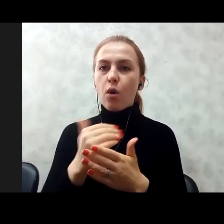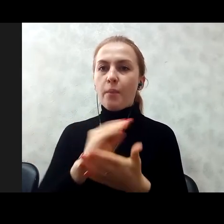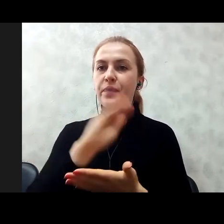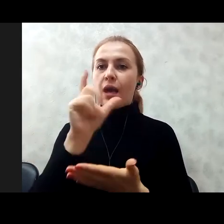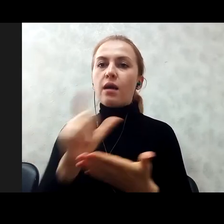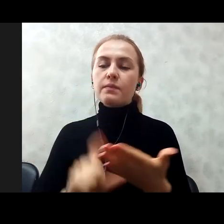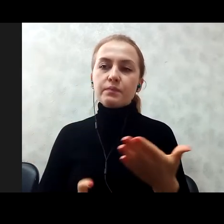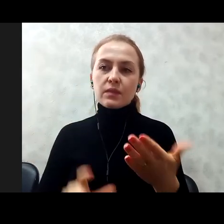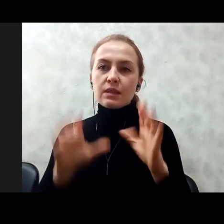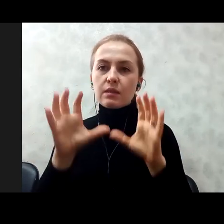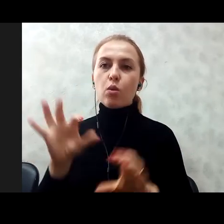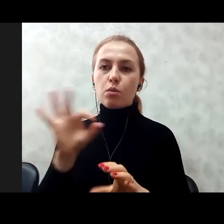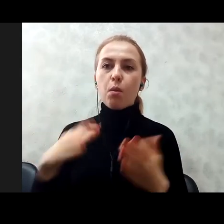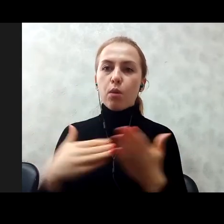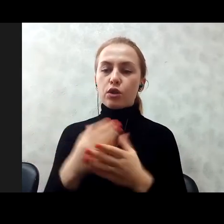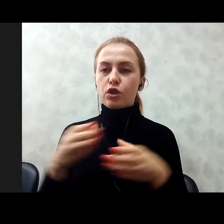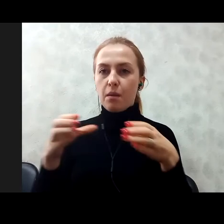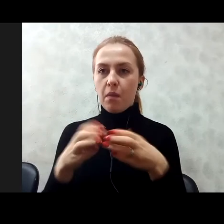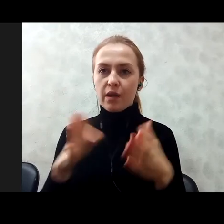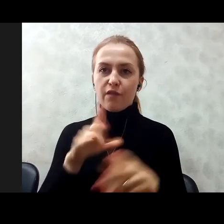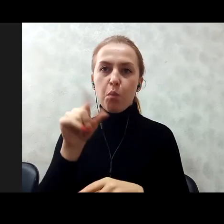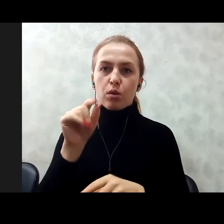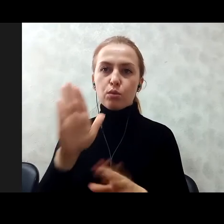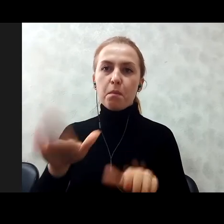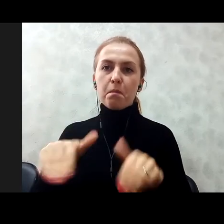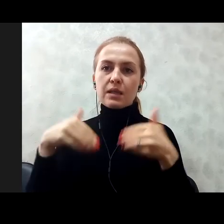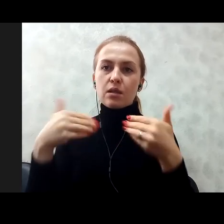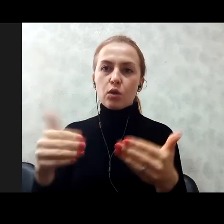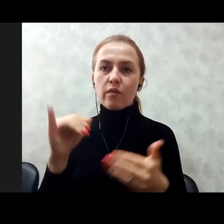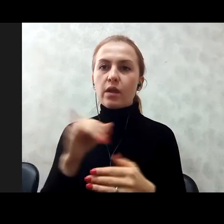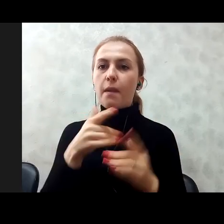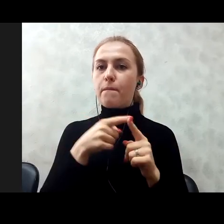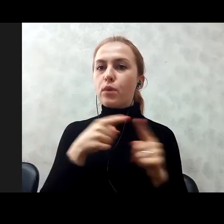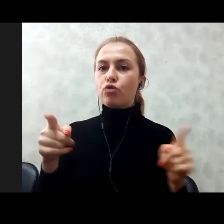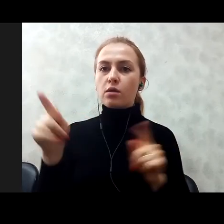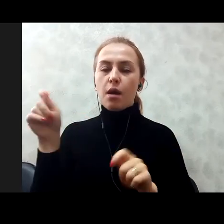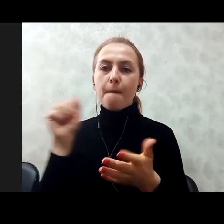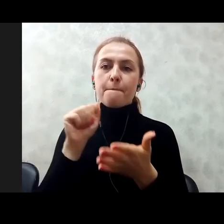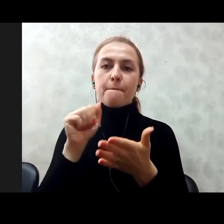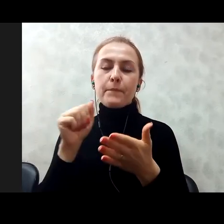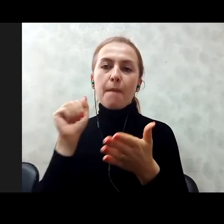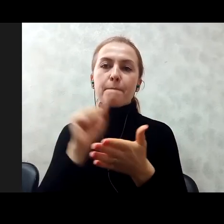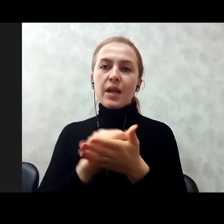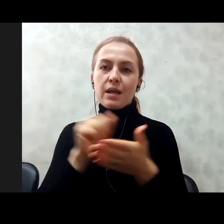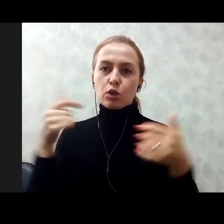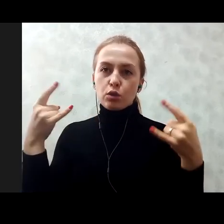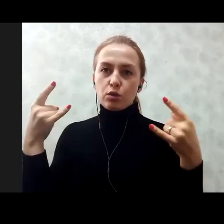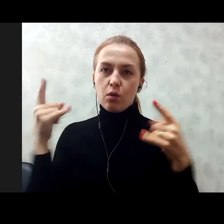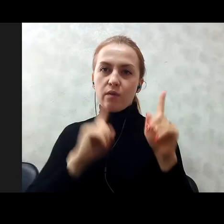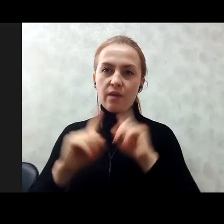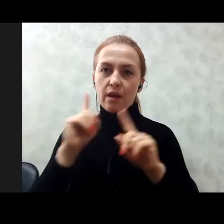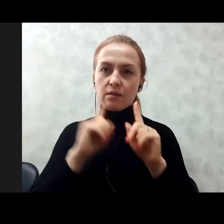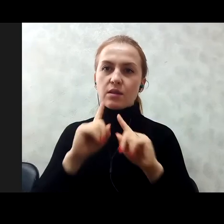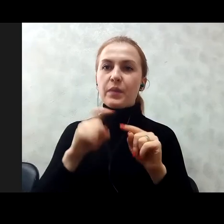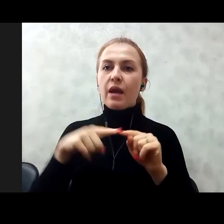that themselves. We were involved in the drafting of the law on the political parties. It will be presented